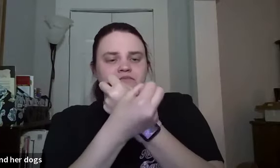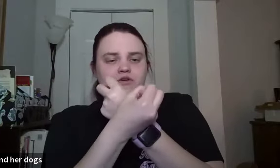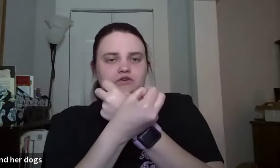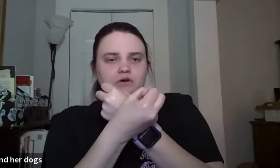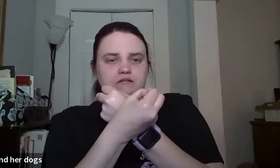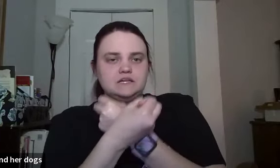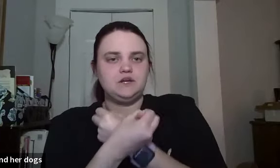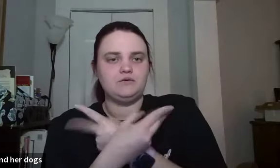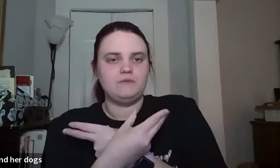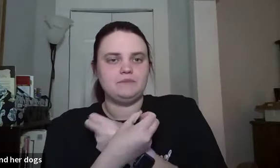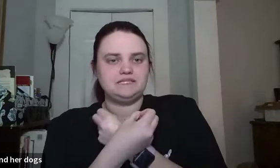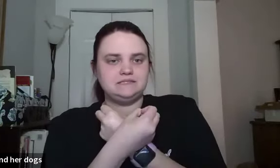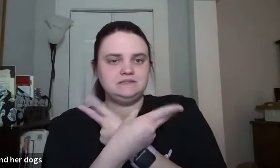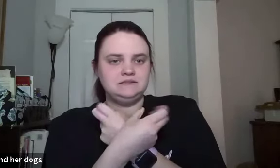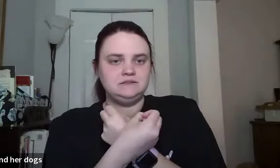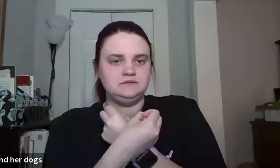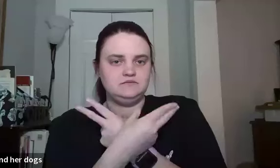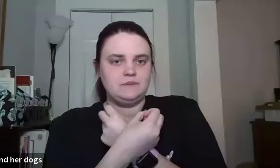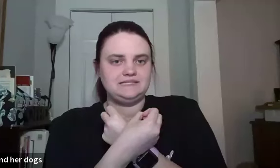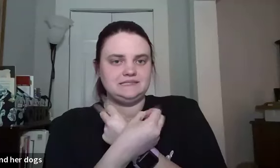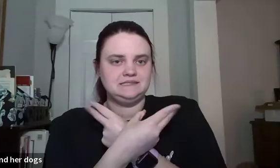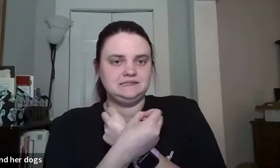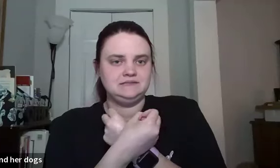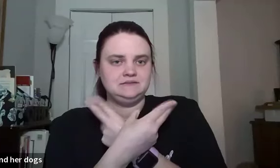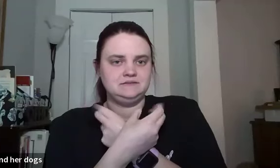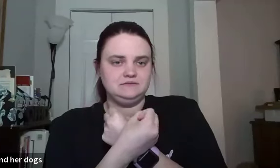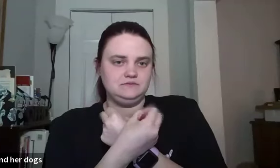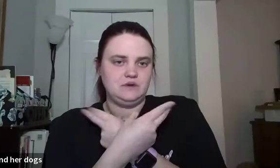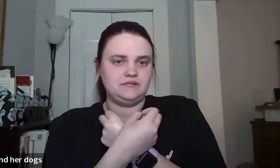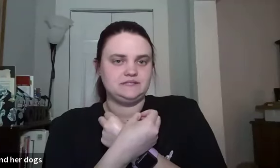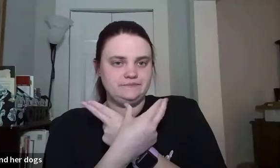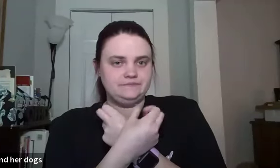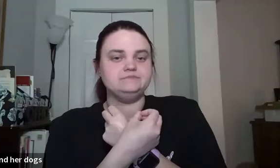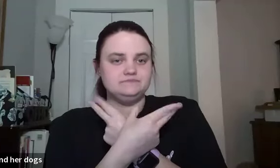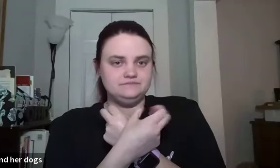You're going to cross and go rabbit, rabbit, rabbit,